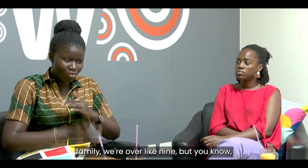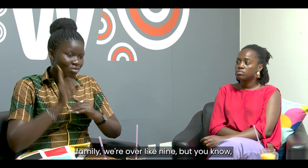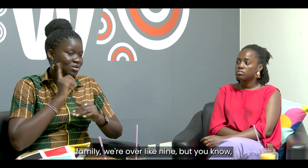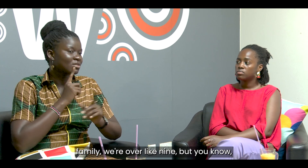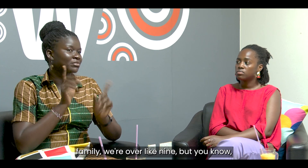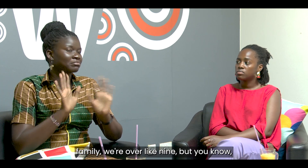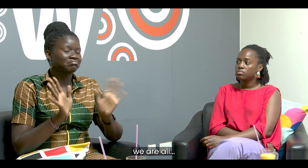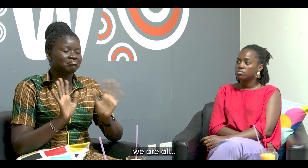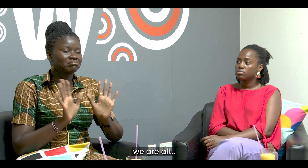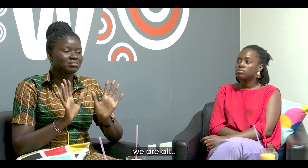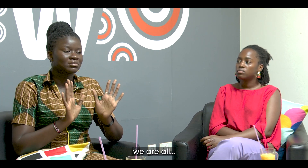but we are all.